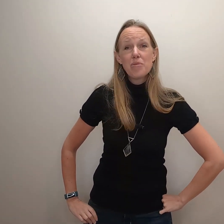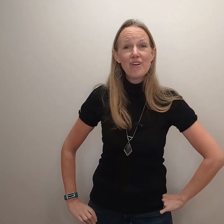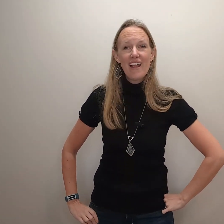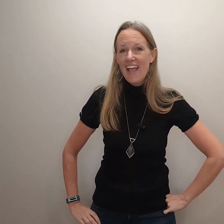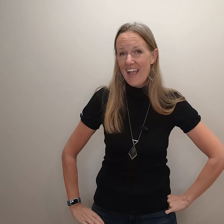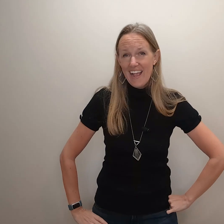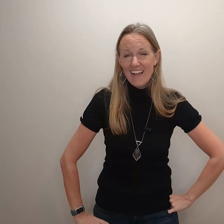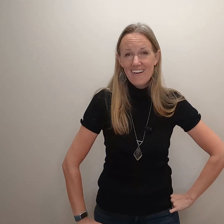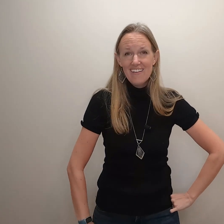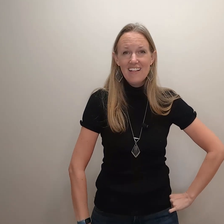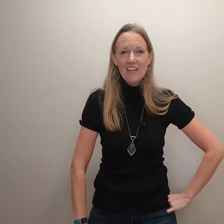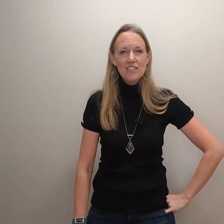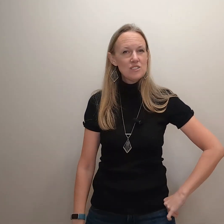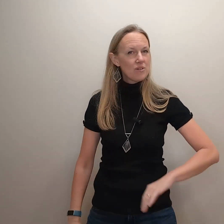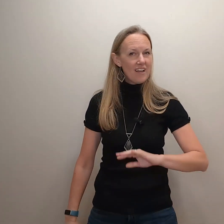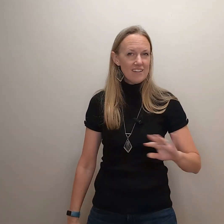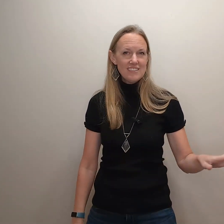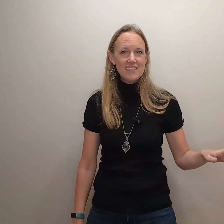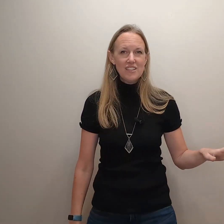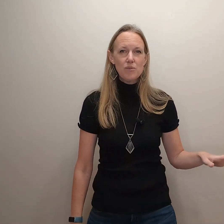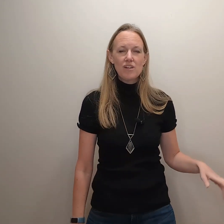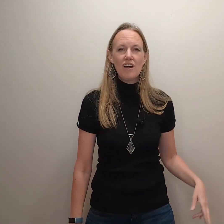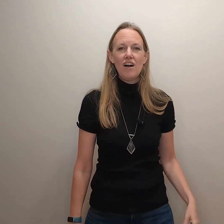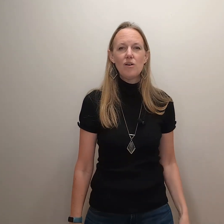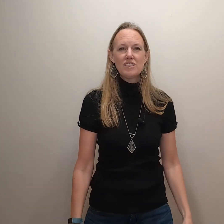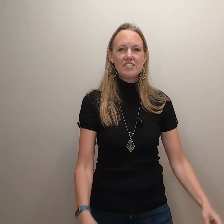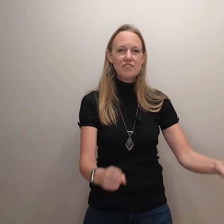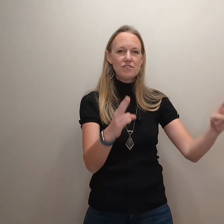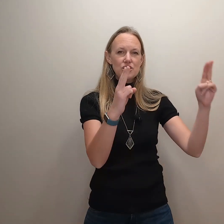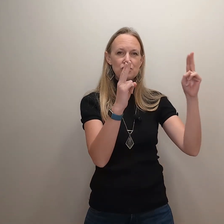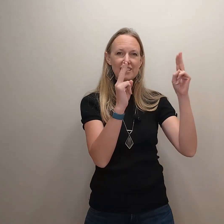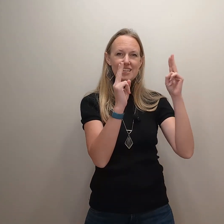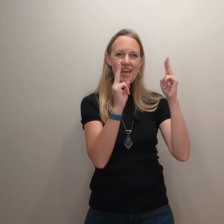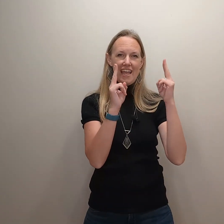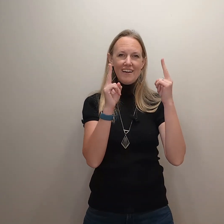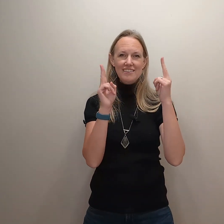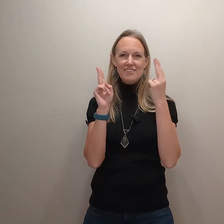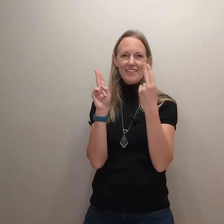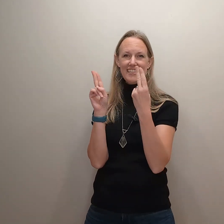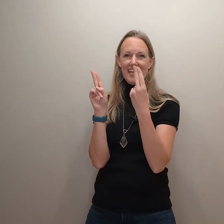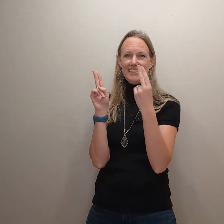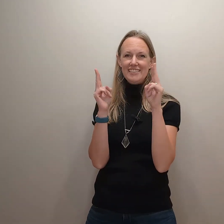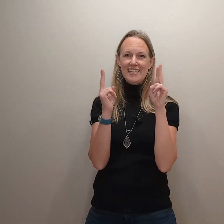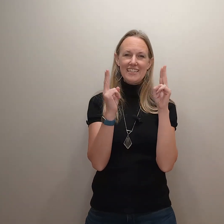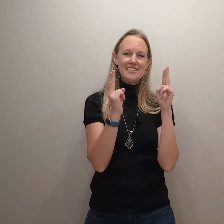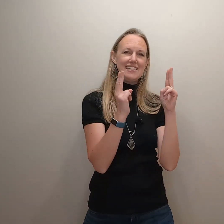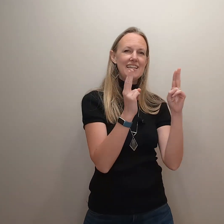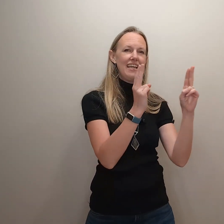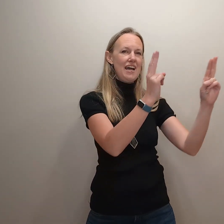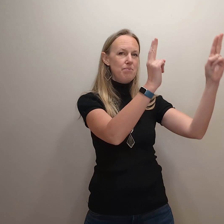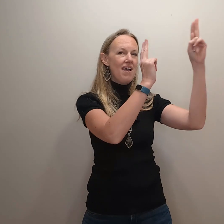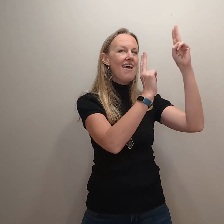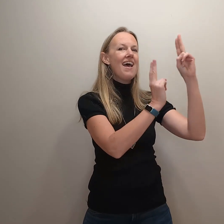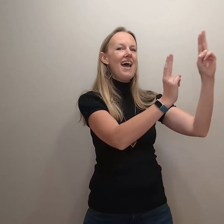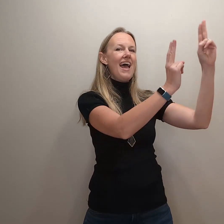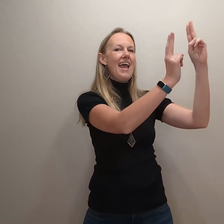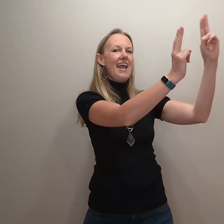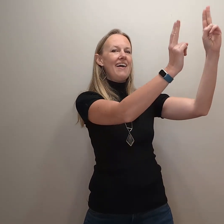Redeemer, hail. So we're not going to sign the word all. We're just going to go straight to hail. So that's H's kind of standing up.